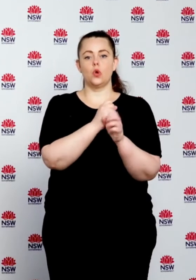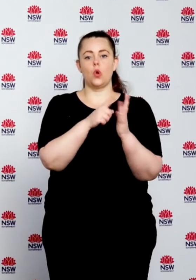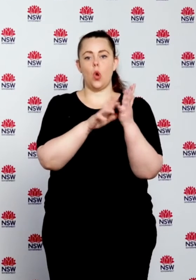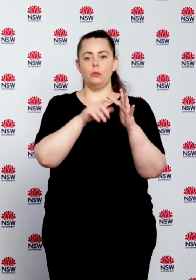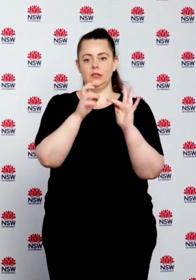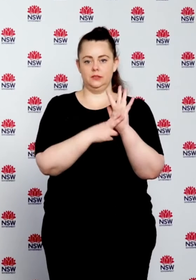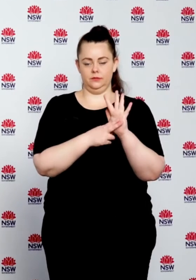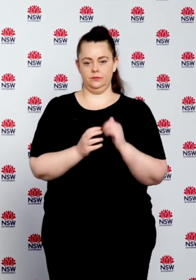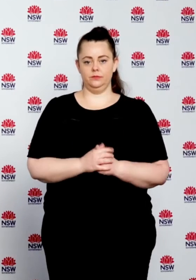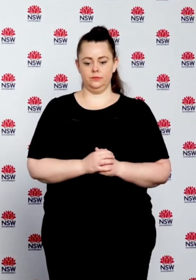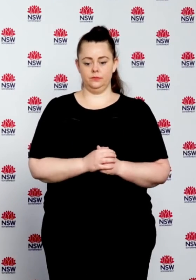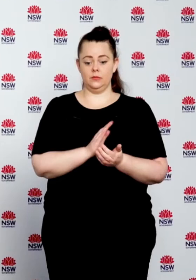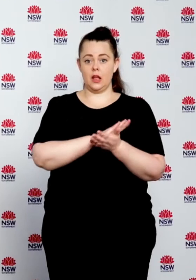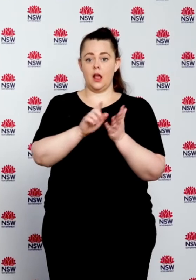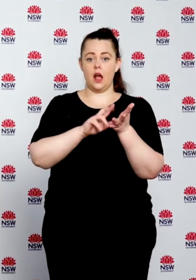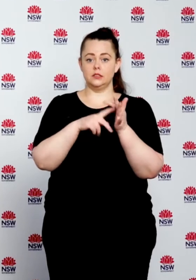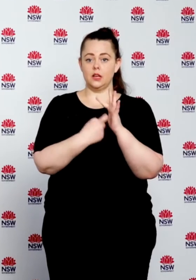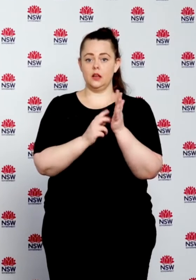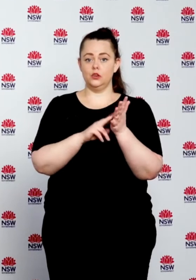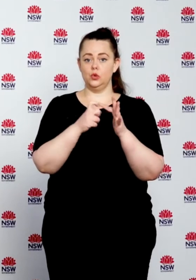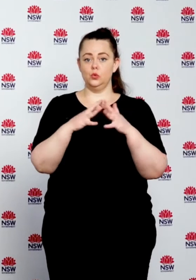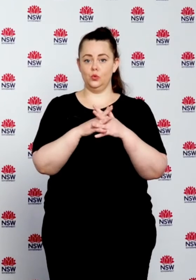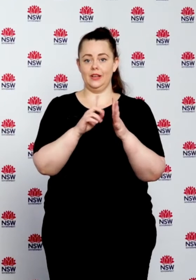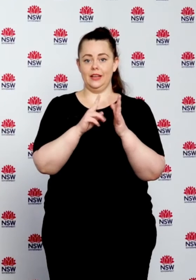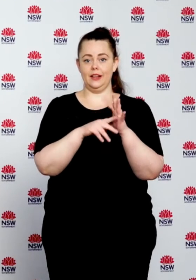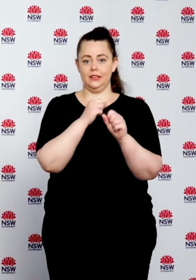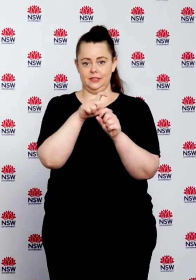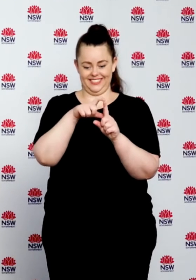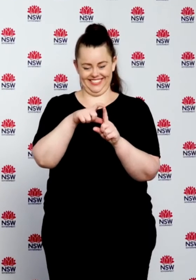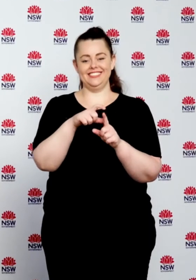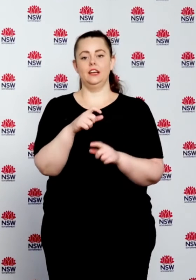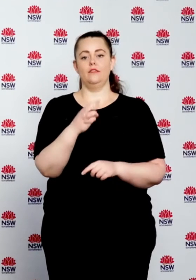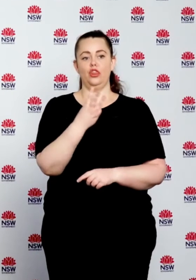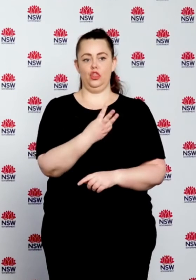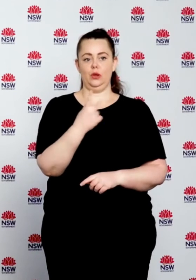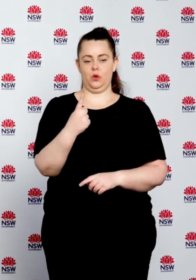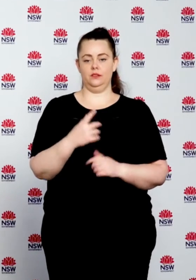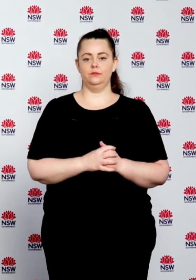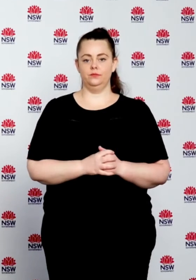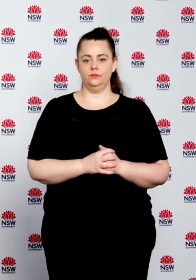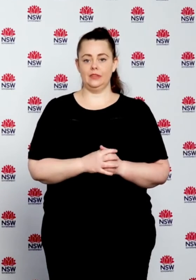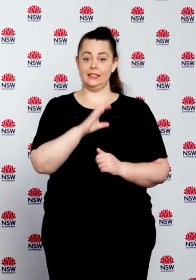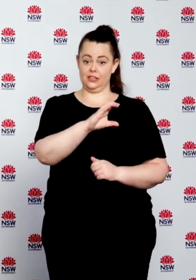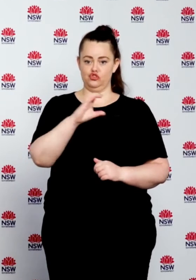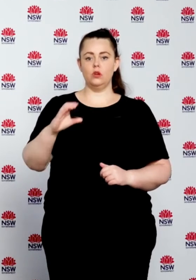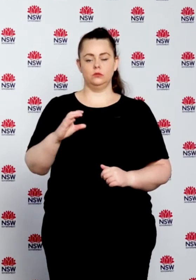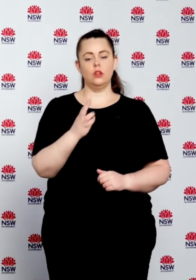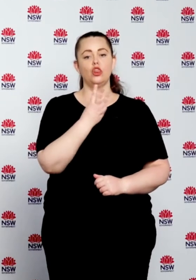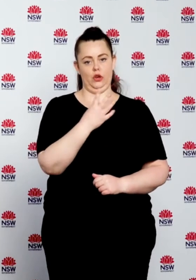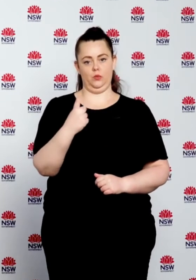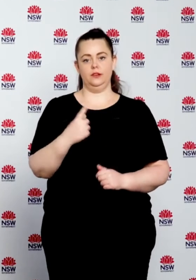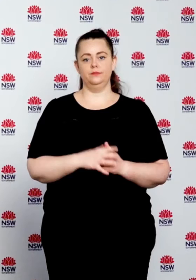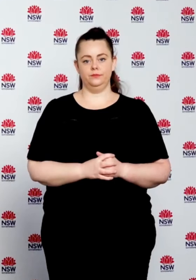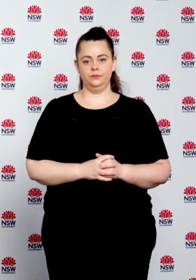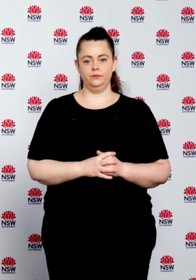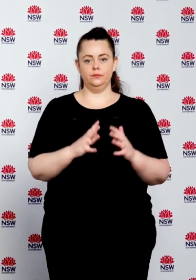In the heart of New England, 31 new cases were reported. On the Central Coast, 31 cases were reported.